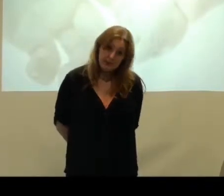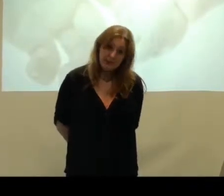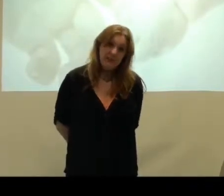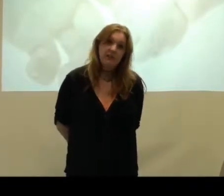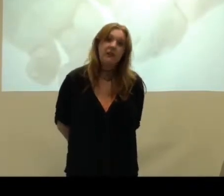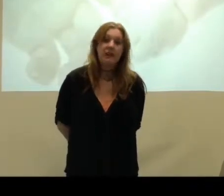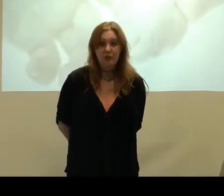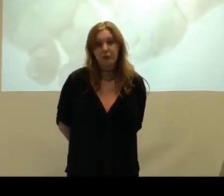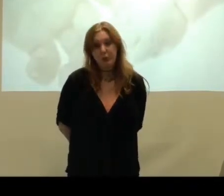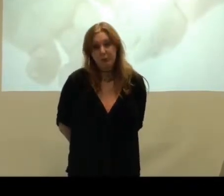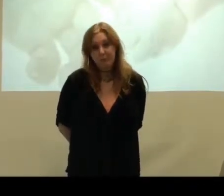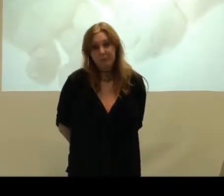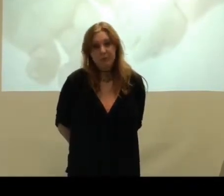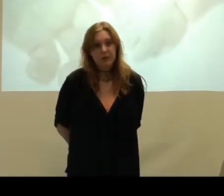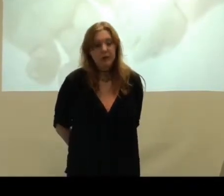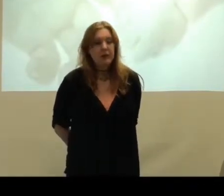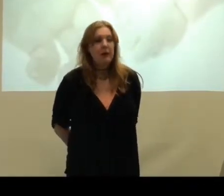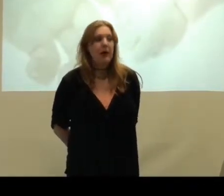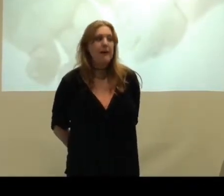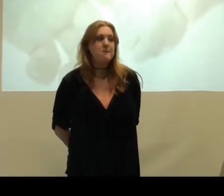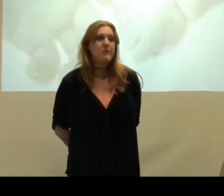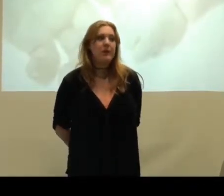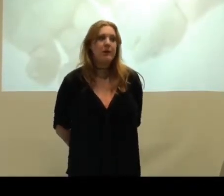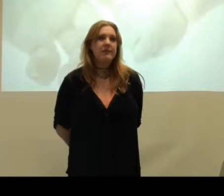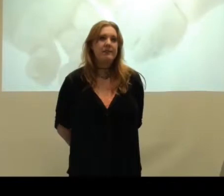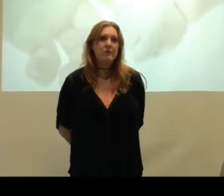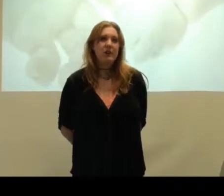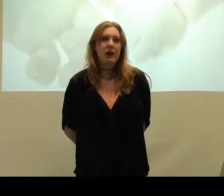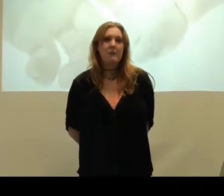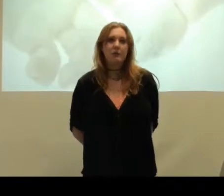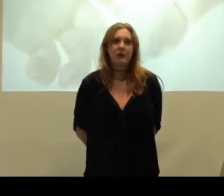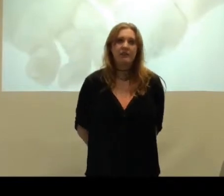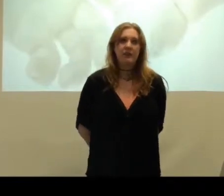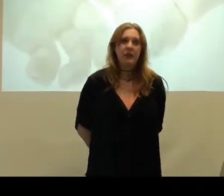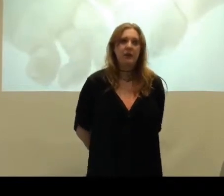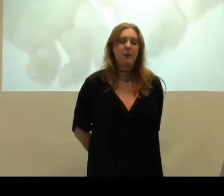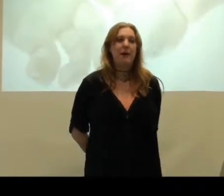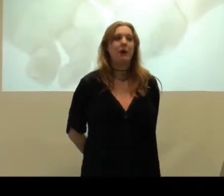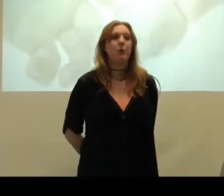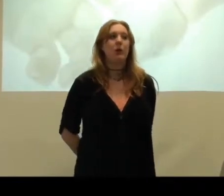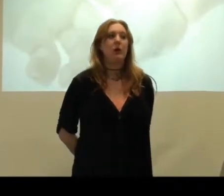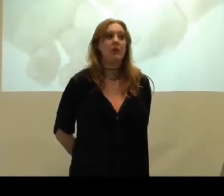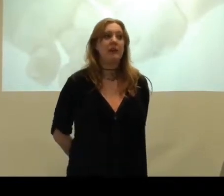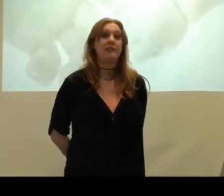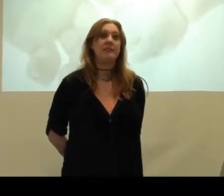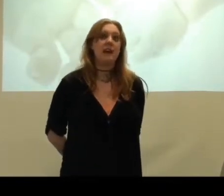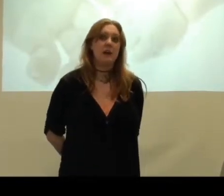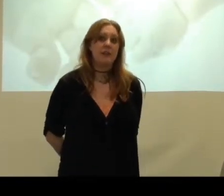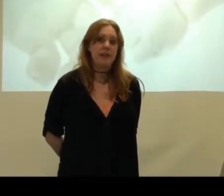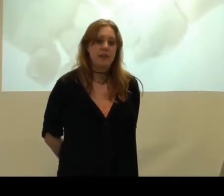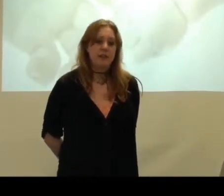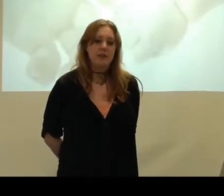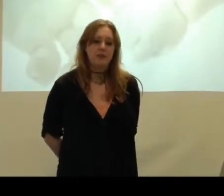opposite is true. There is sometimes reason that a parent will get scared thinking that their